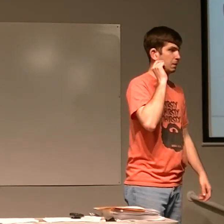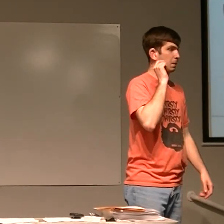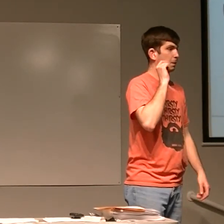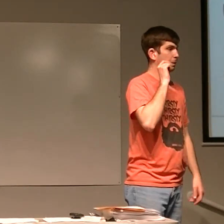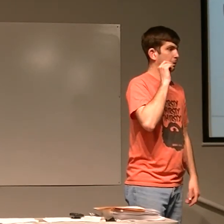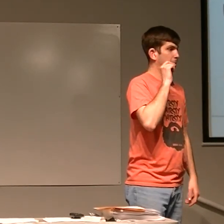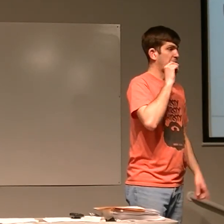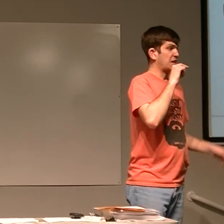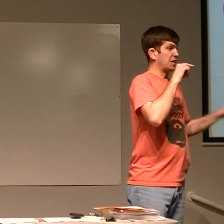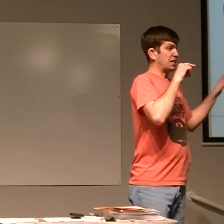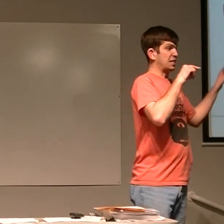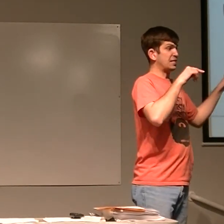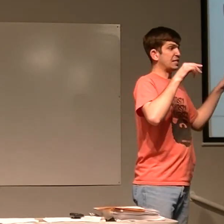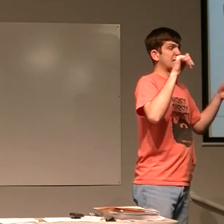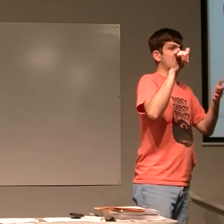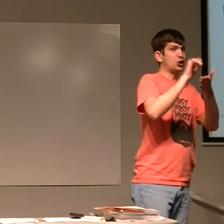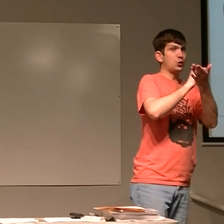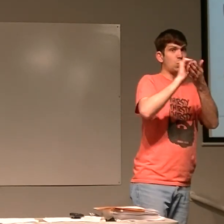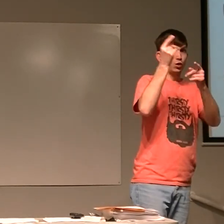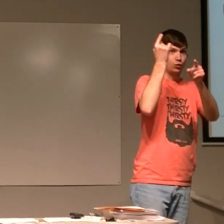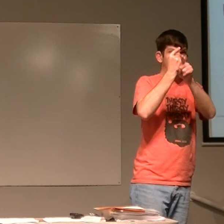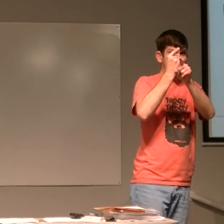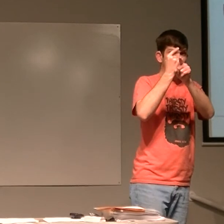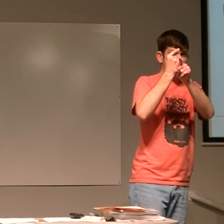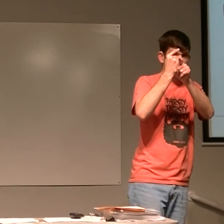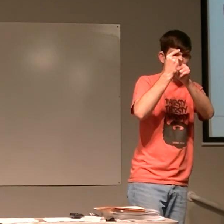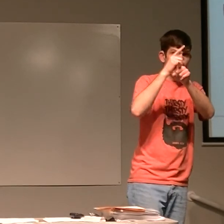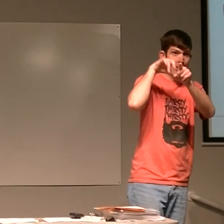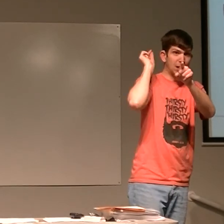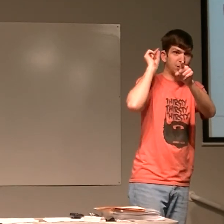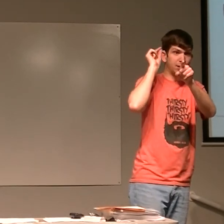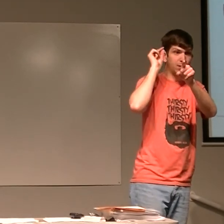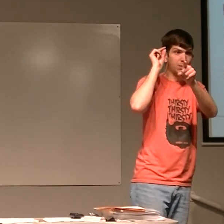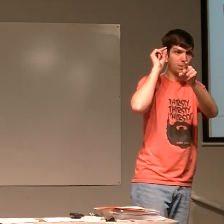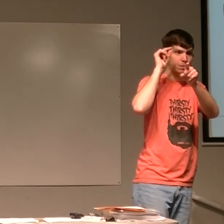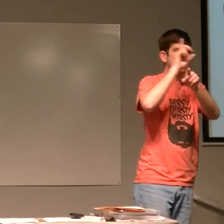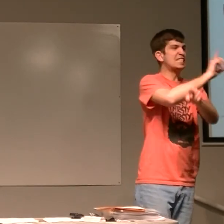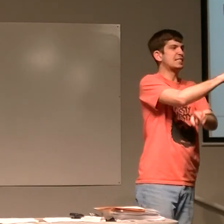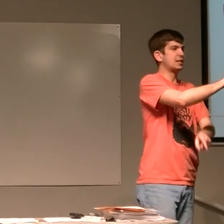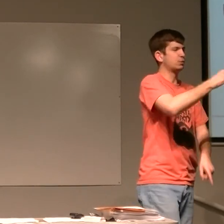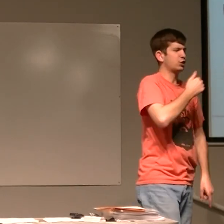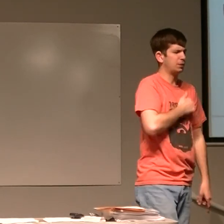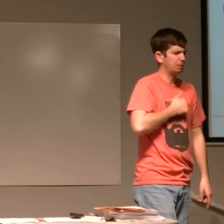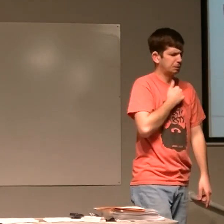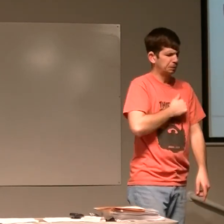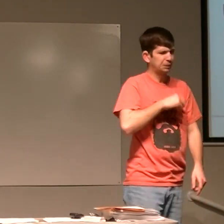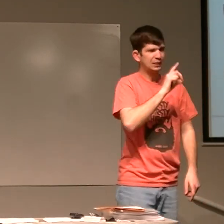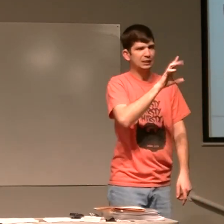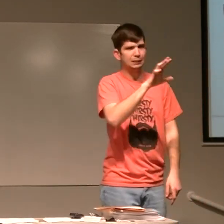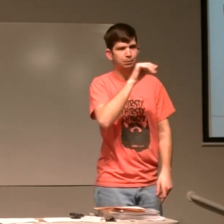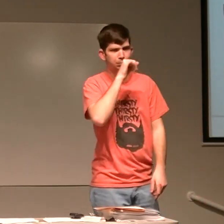is this? This is in New York, right? No, Gallaudet? DC. DC, I'm sorry. DC.